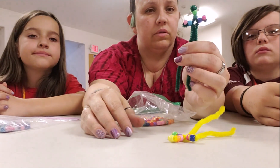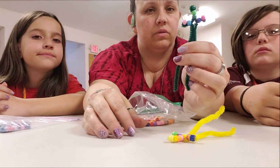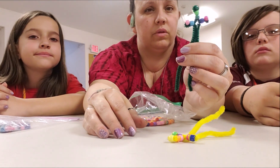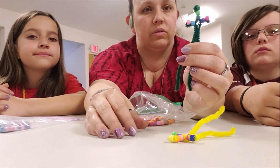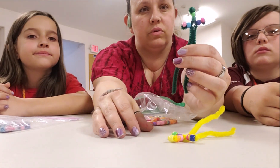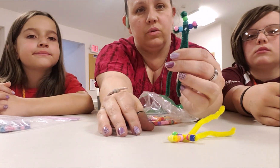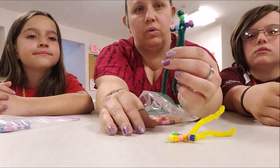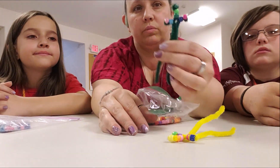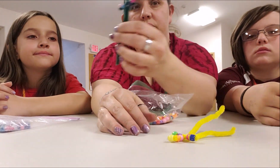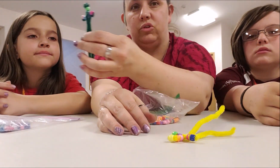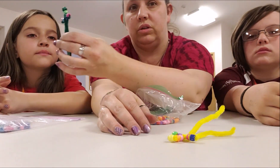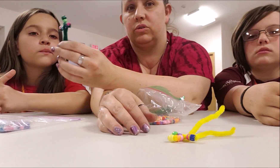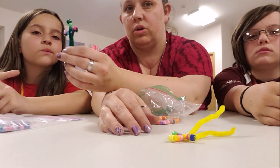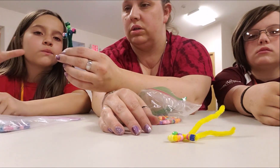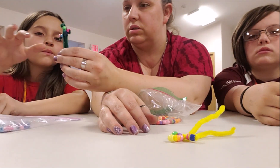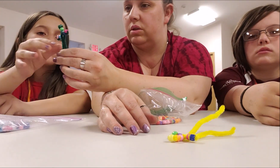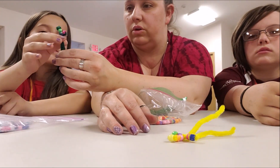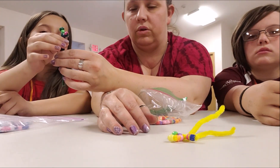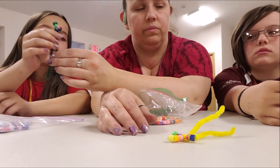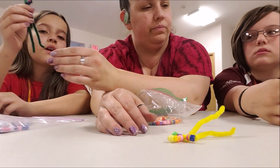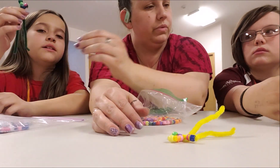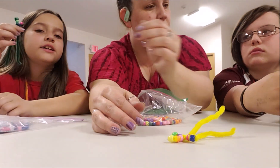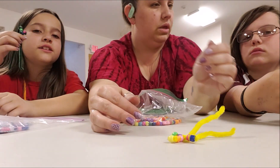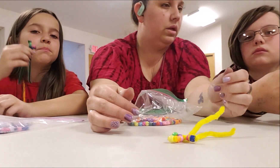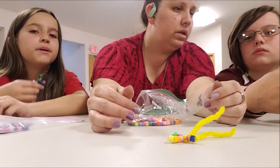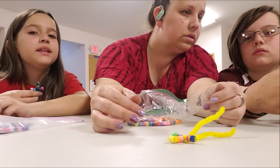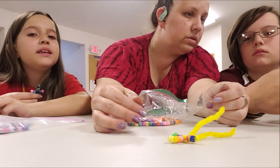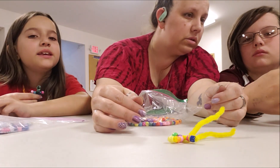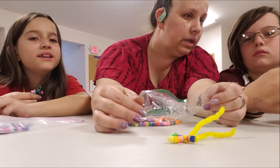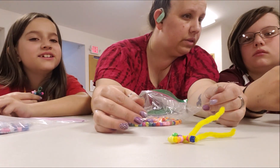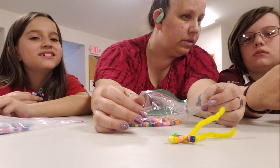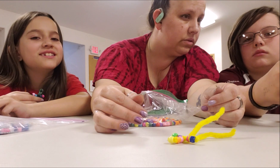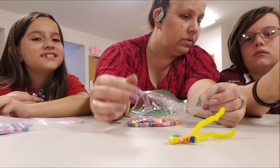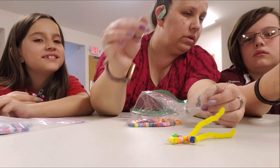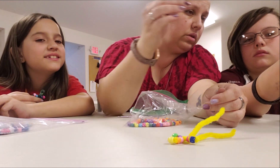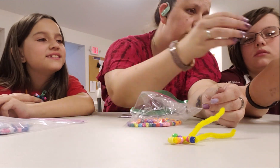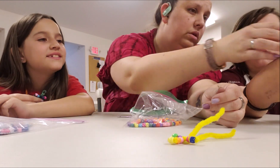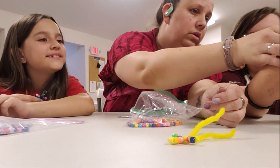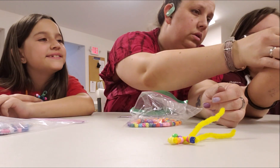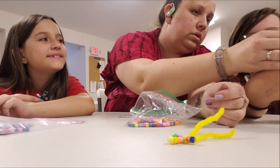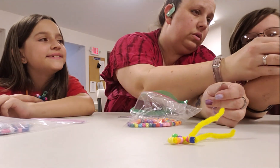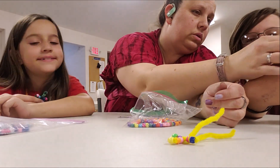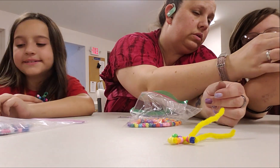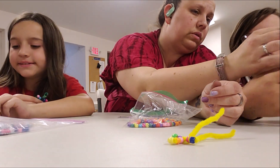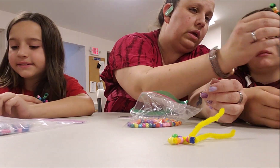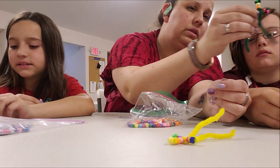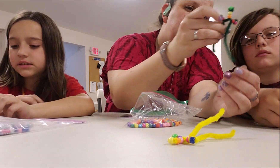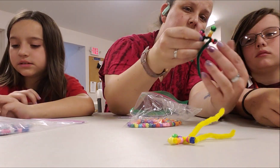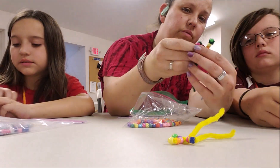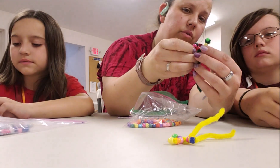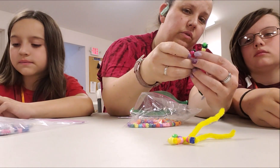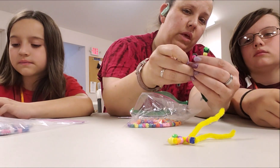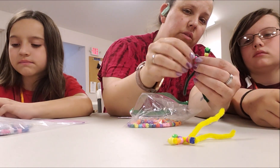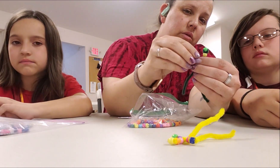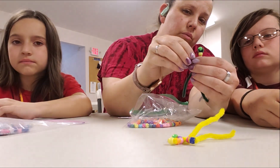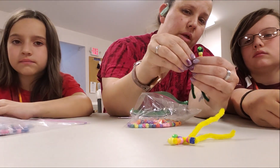So there's the two arms of Jenna's cross. There you go. I like the bunny. Yeah, that looks good. You can slide these, if you slide the red